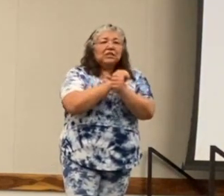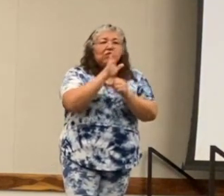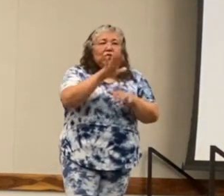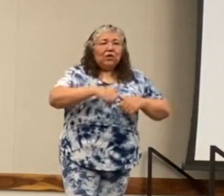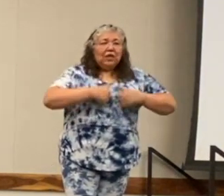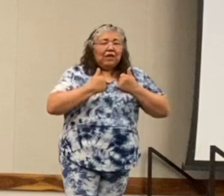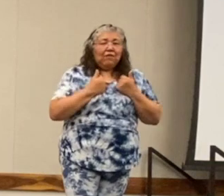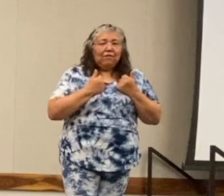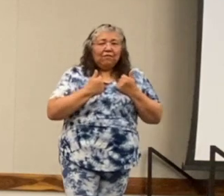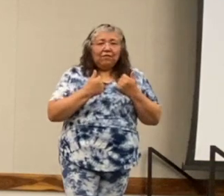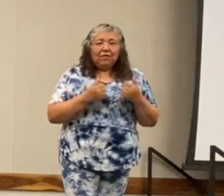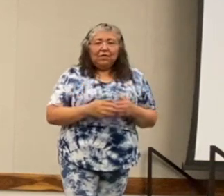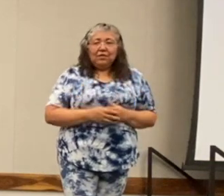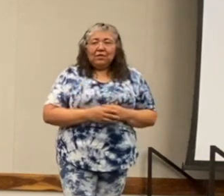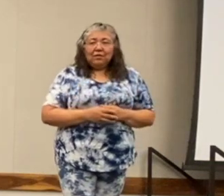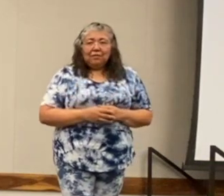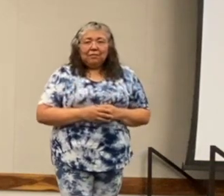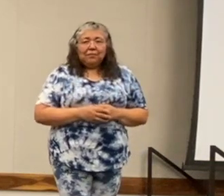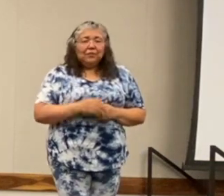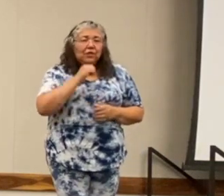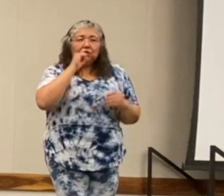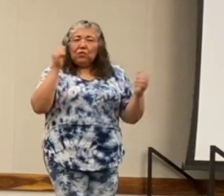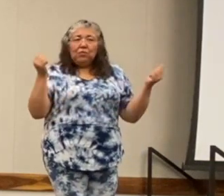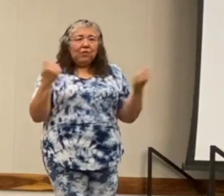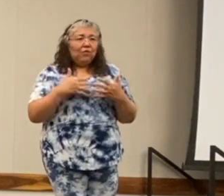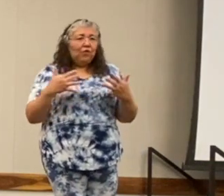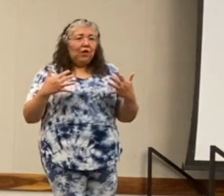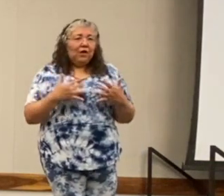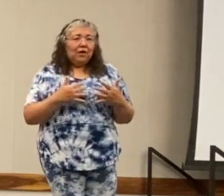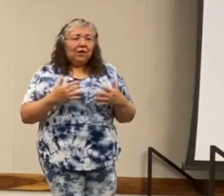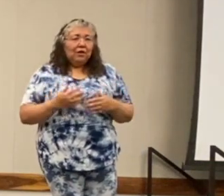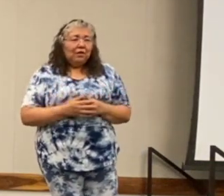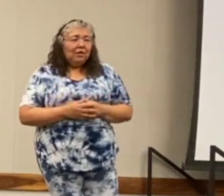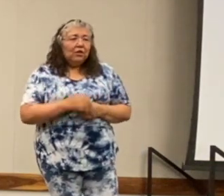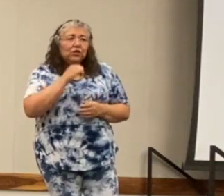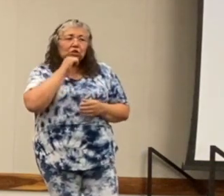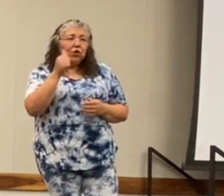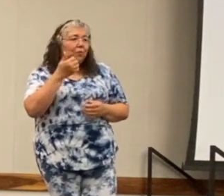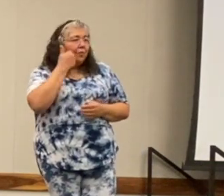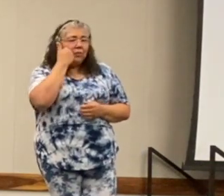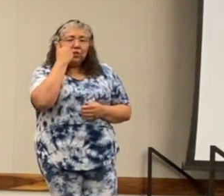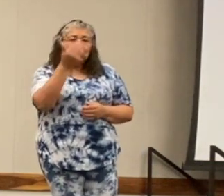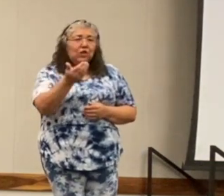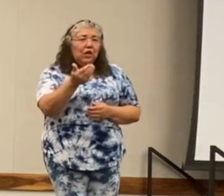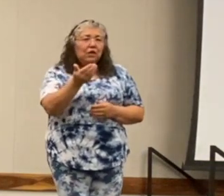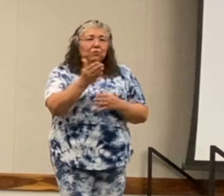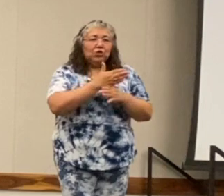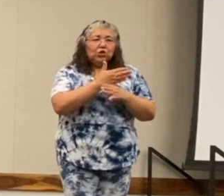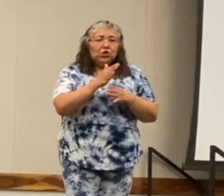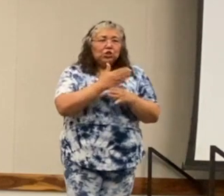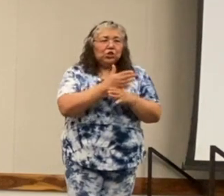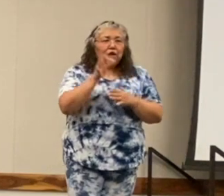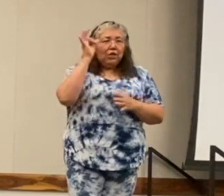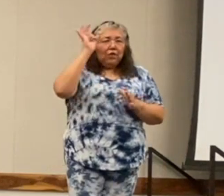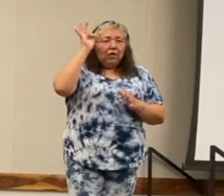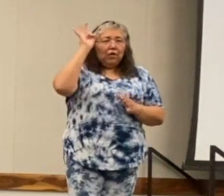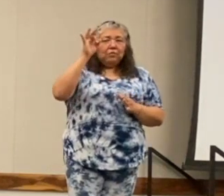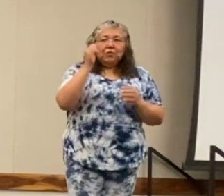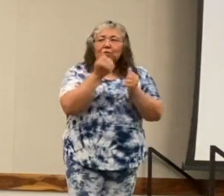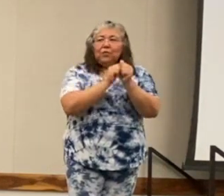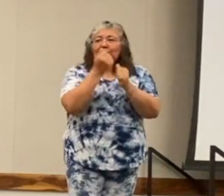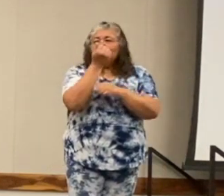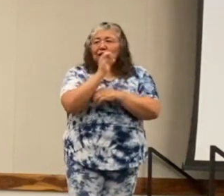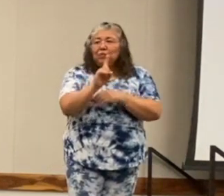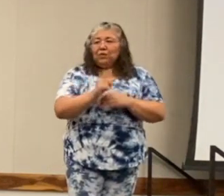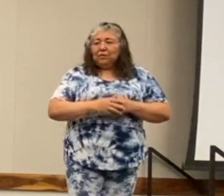life. And don't be afraid. And don't be ashamed to share the gospel with